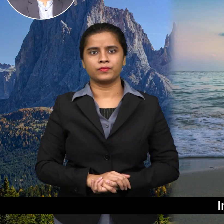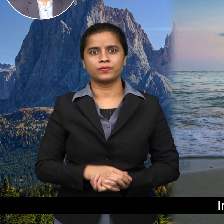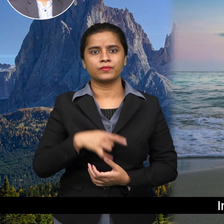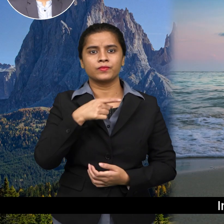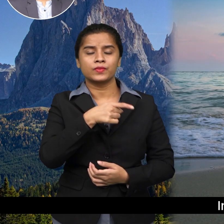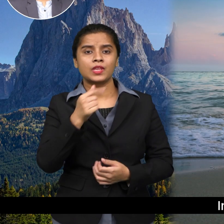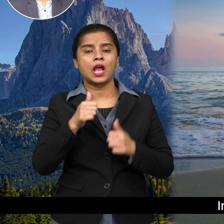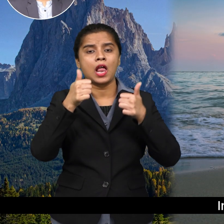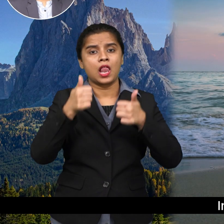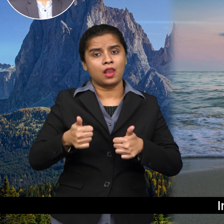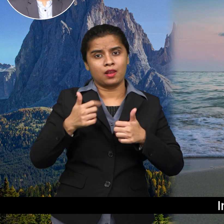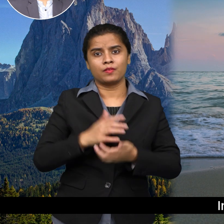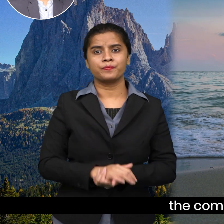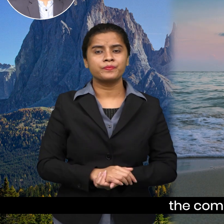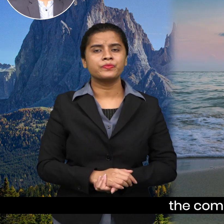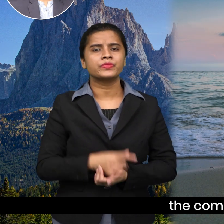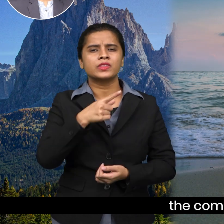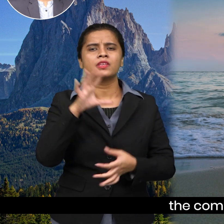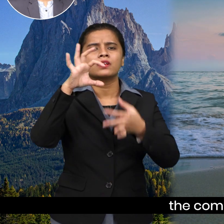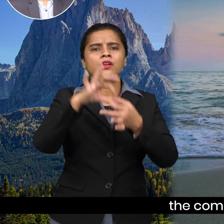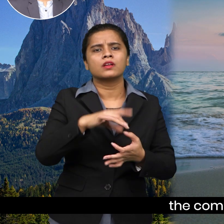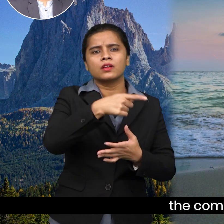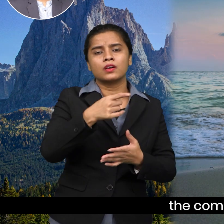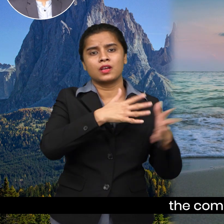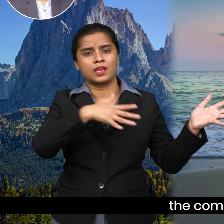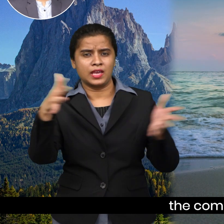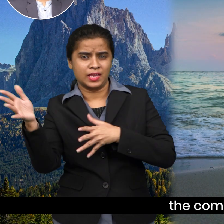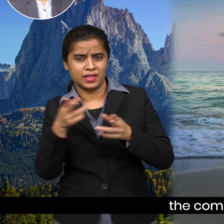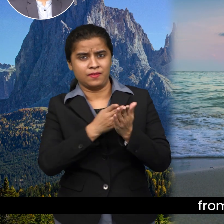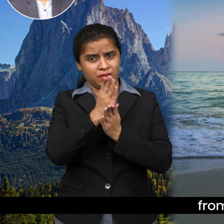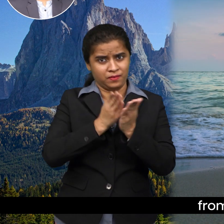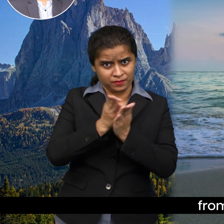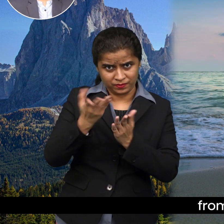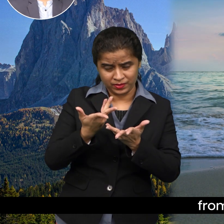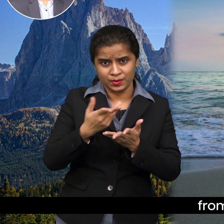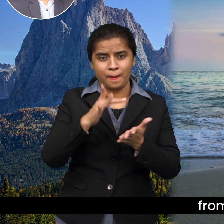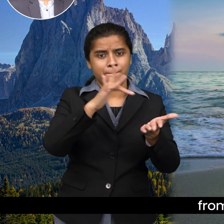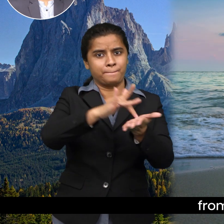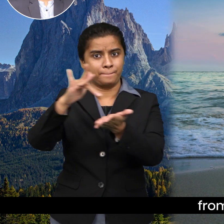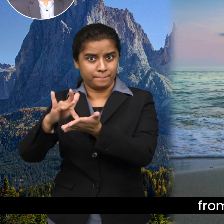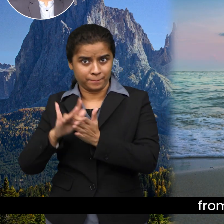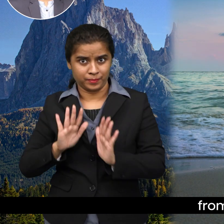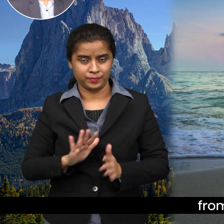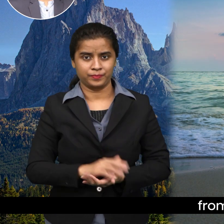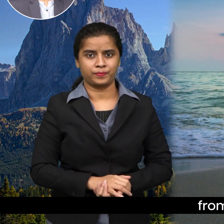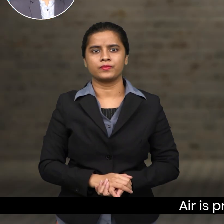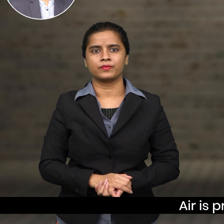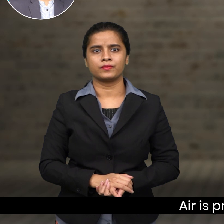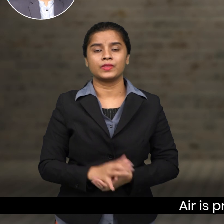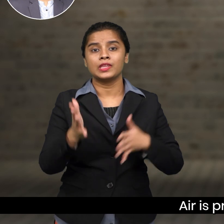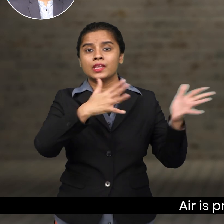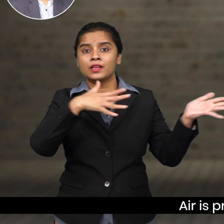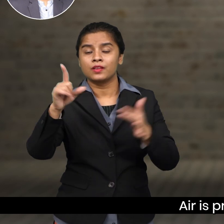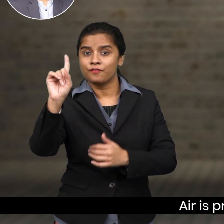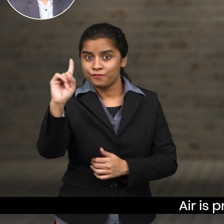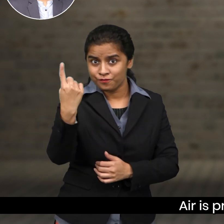In conclusion, the composition of air varies from place to place. Air